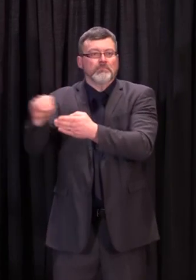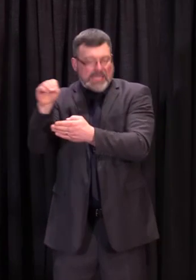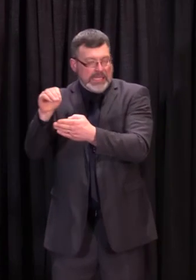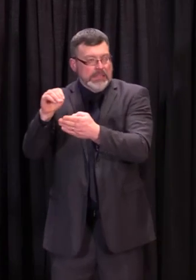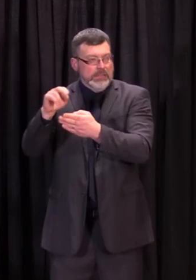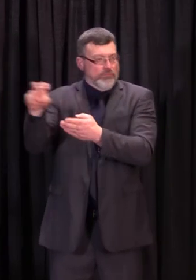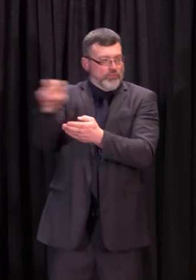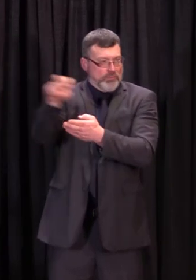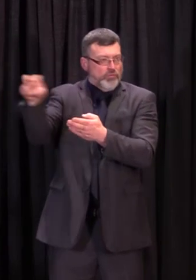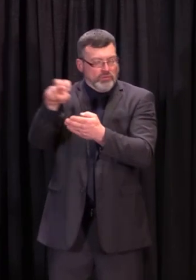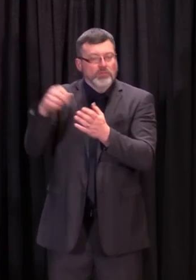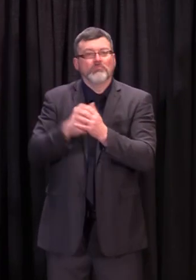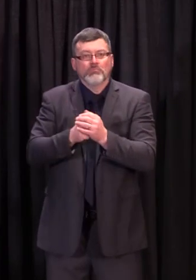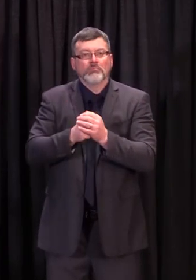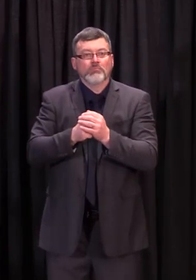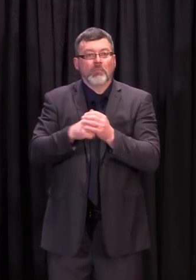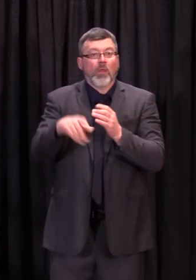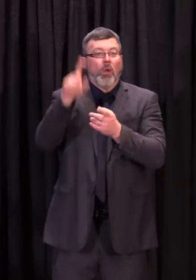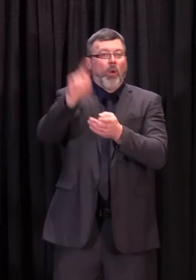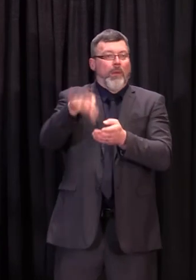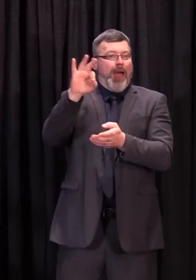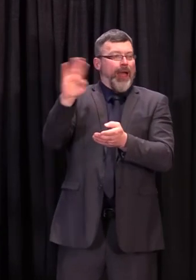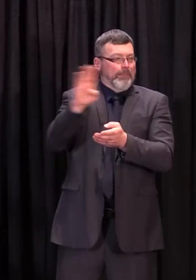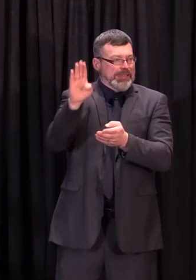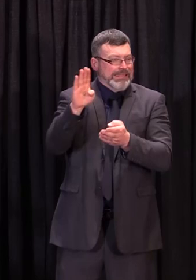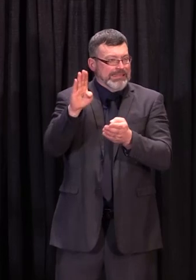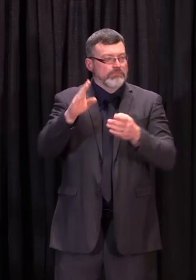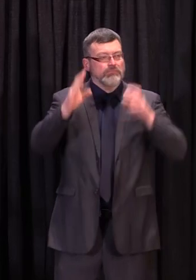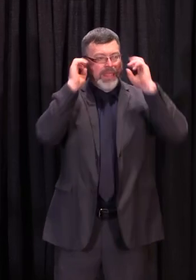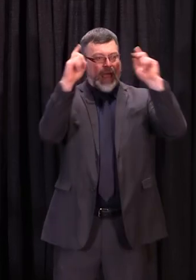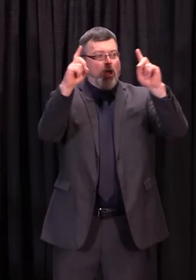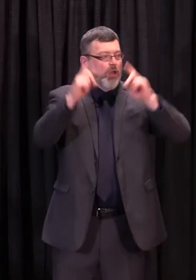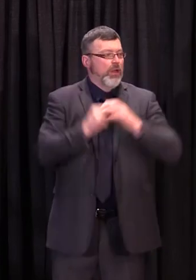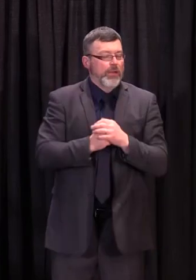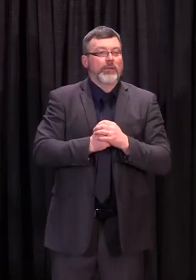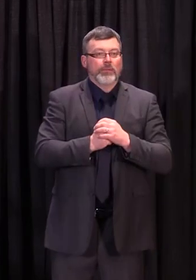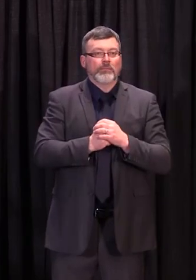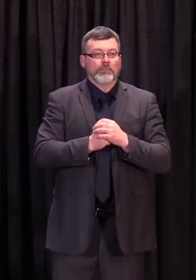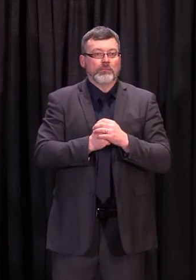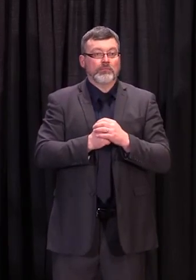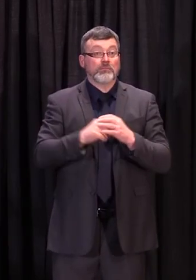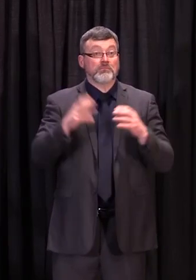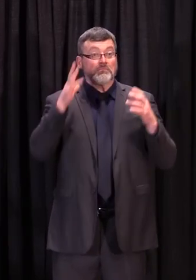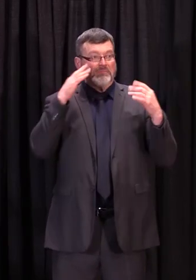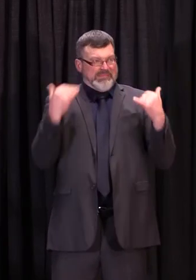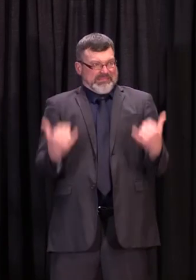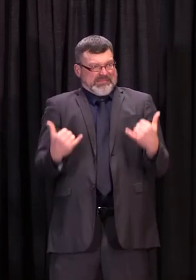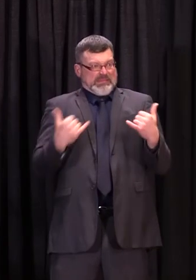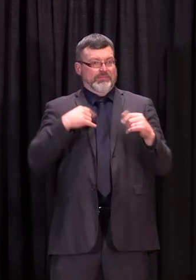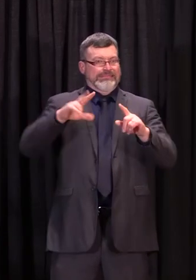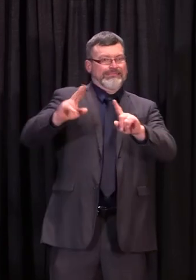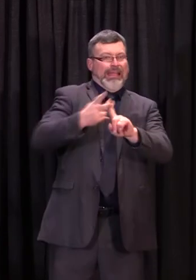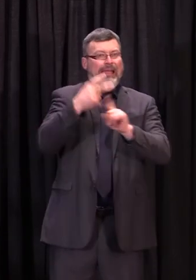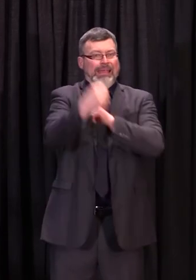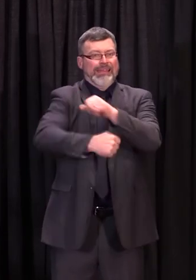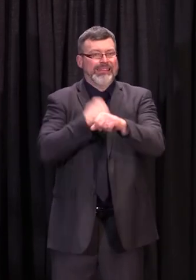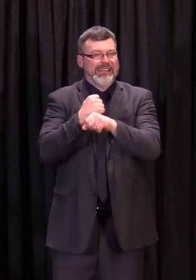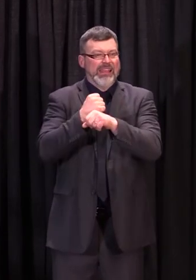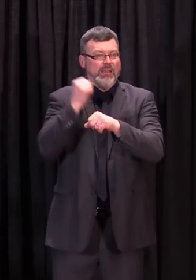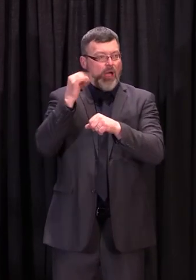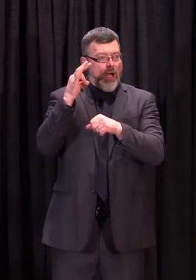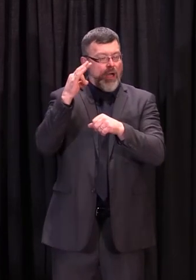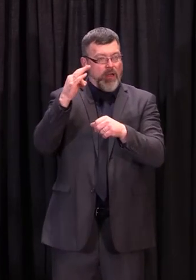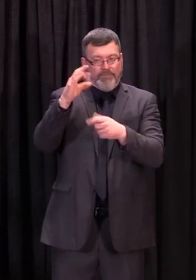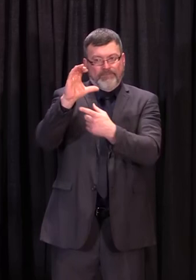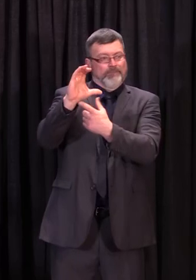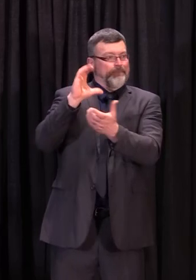and $1.9 billion in the education fund. We're in the second year of a two-year capital bill, so while